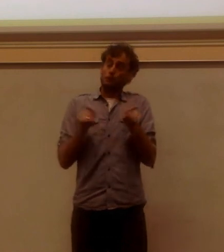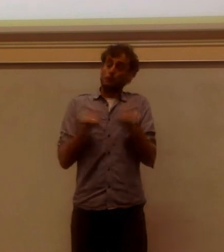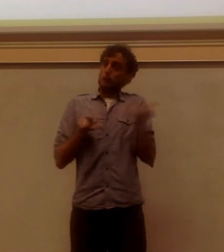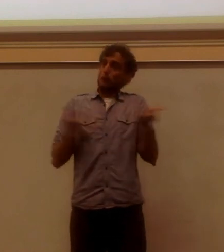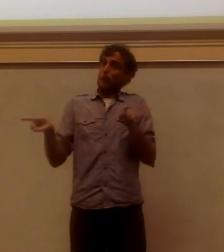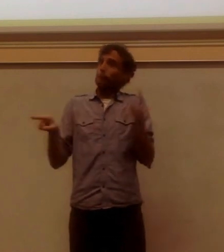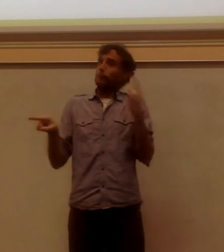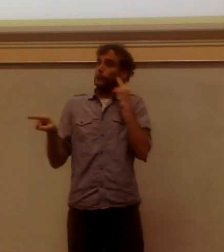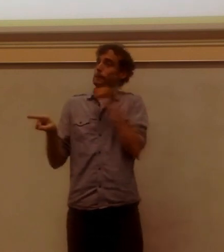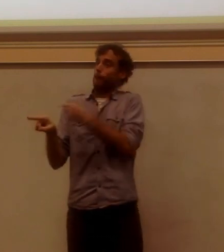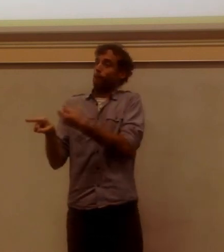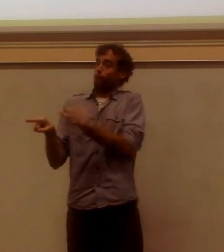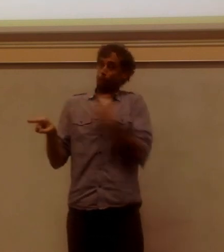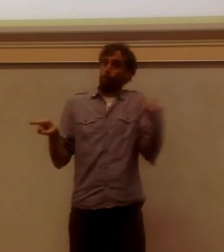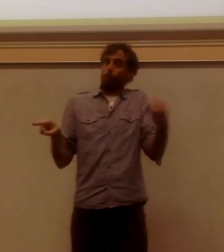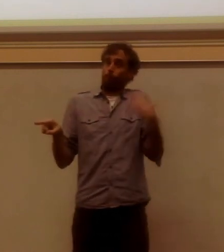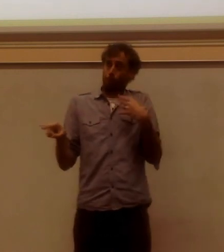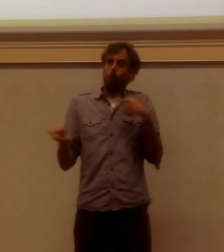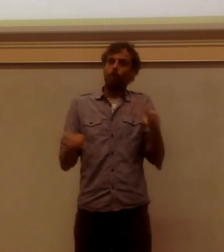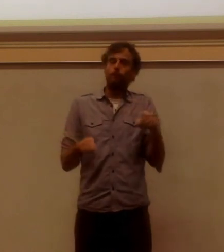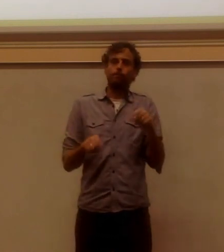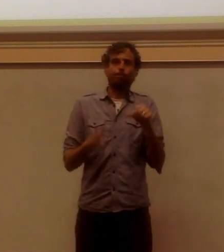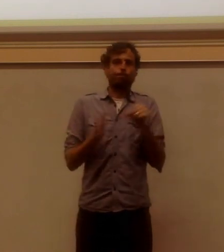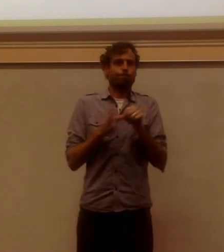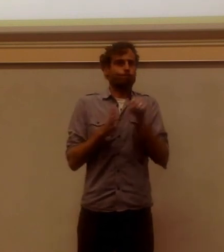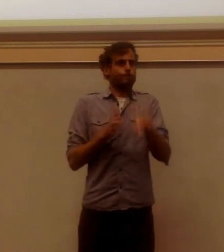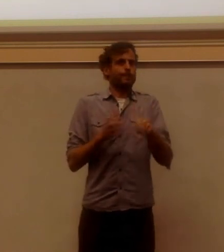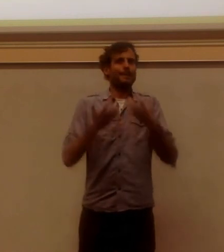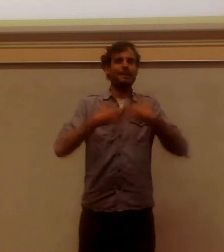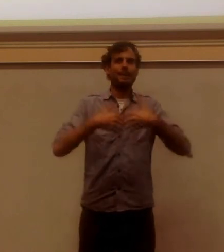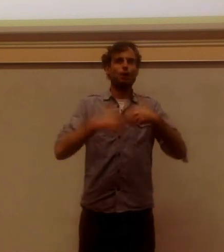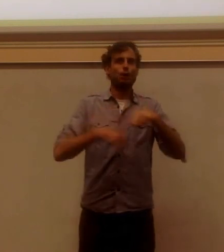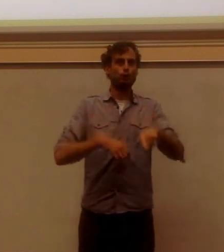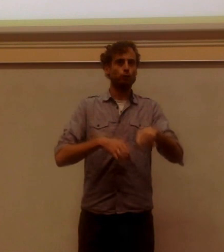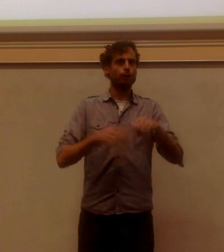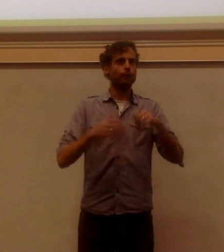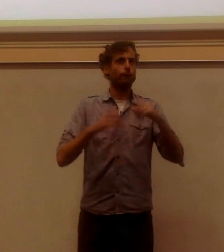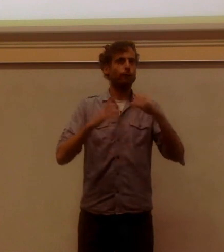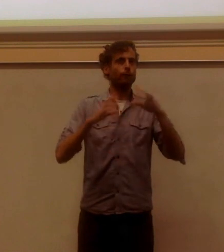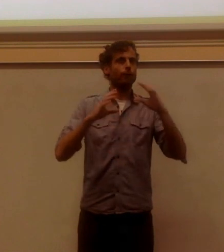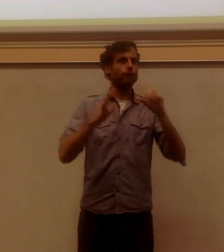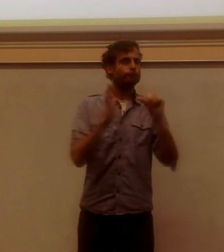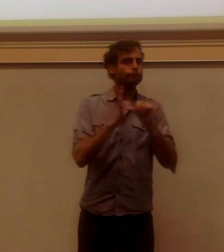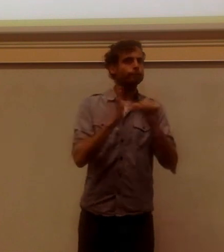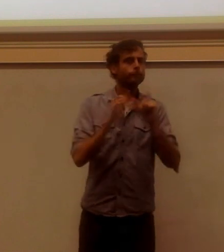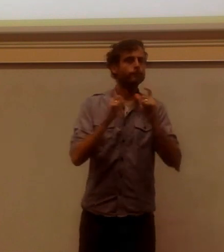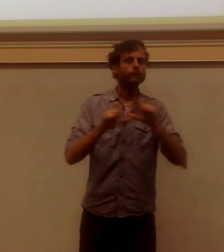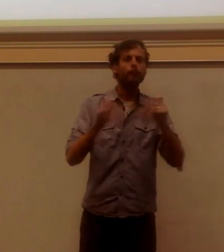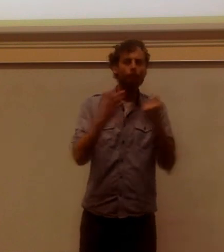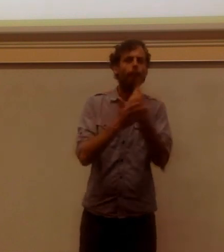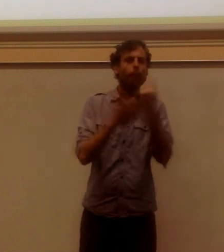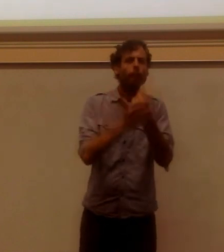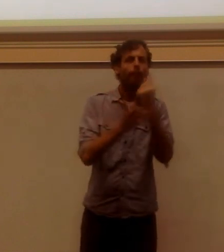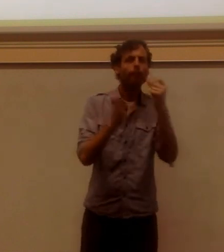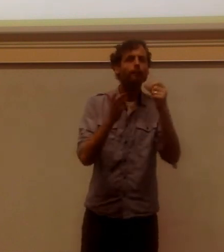also had concerns, as did the deaf and hard of hearing people, in relation to the technical